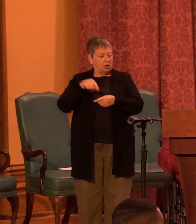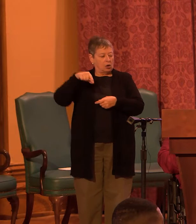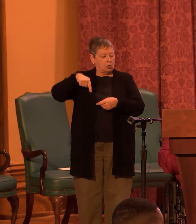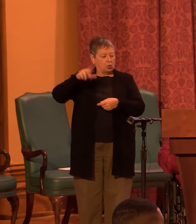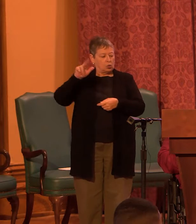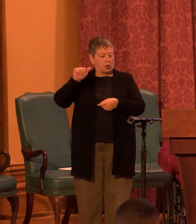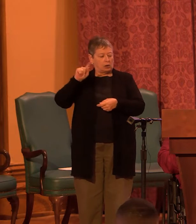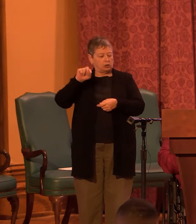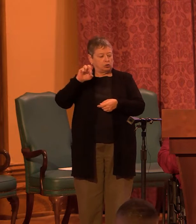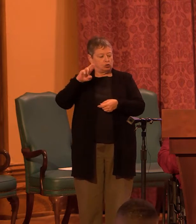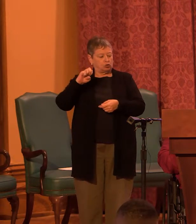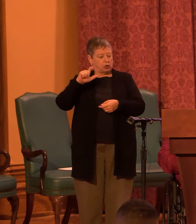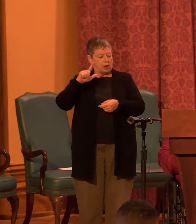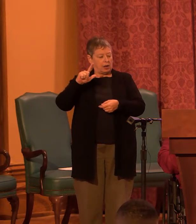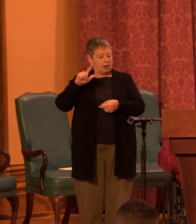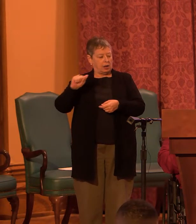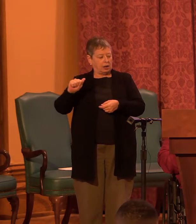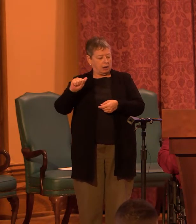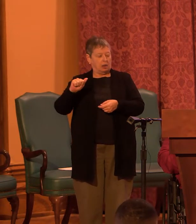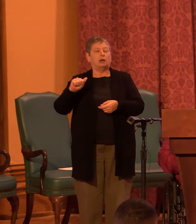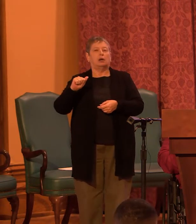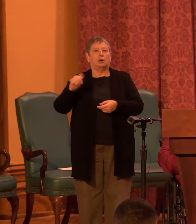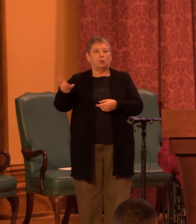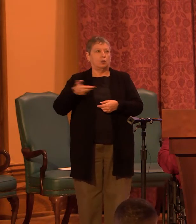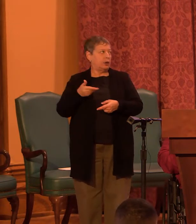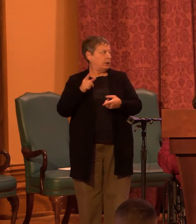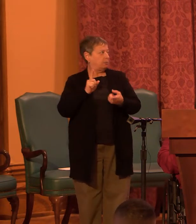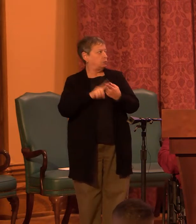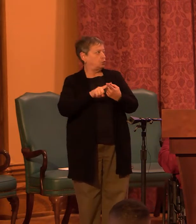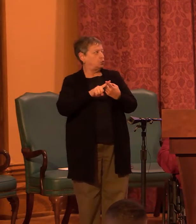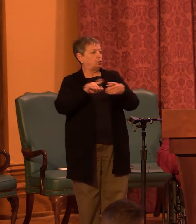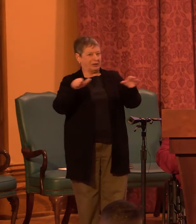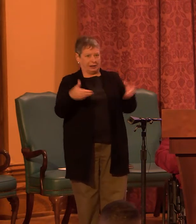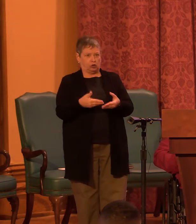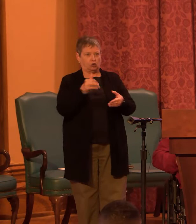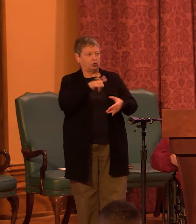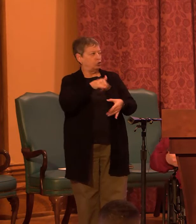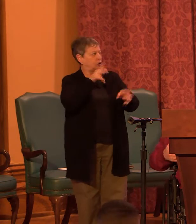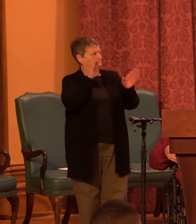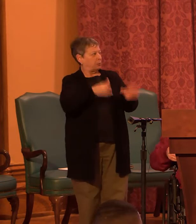Quantrella Williams Porche to introduce this year's award recipient.